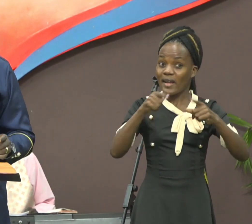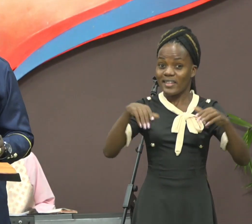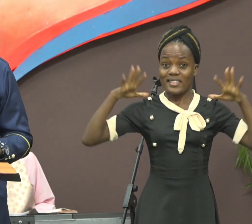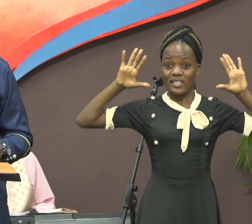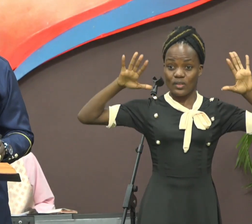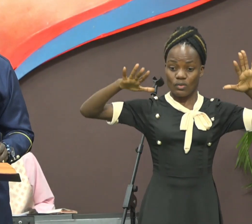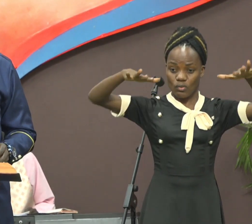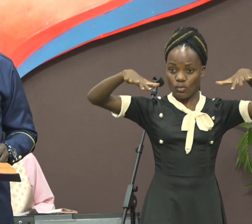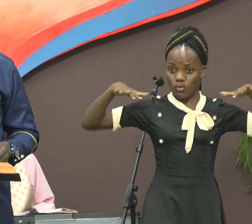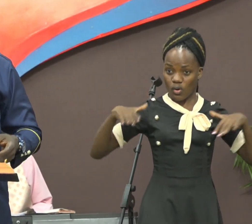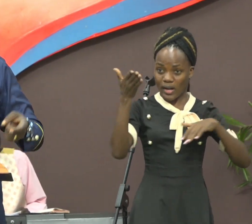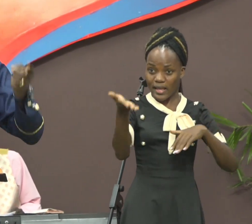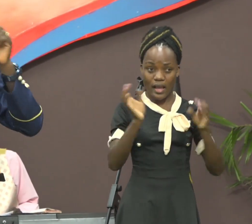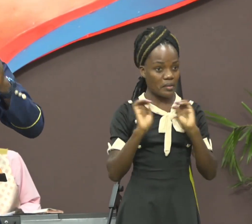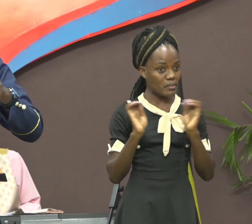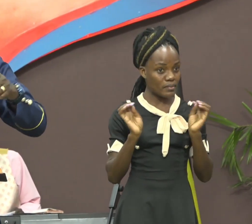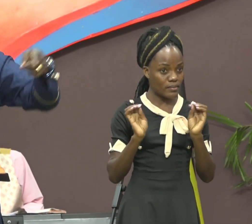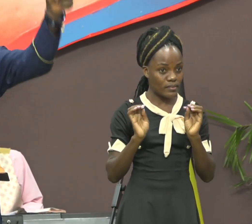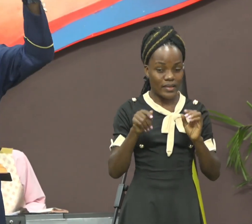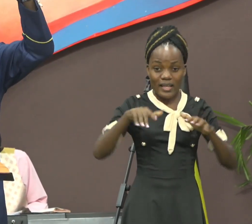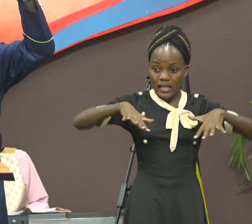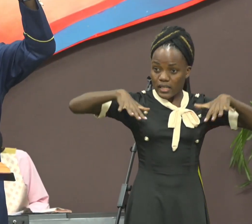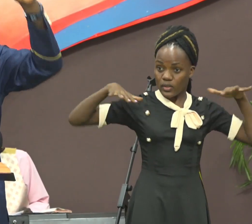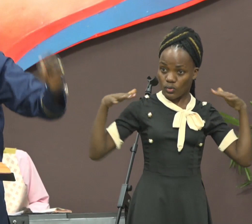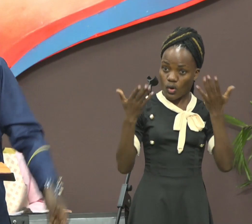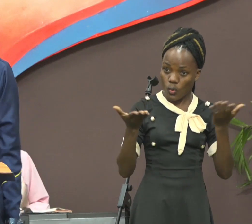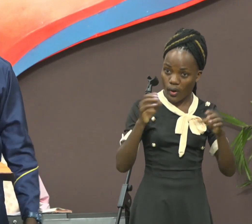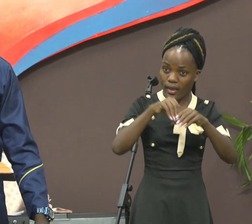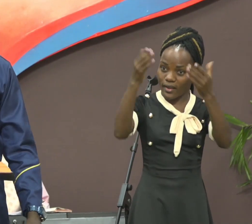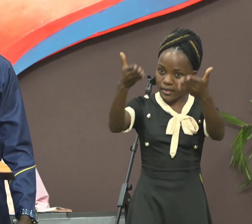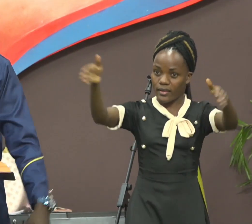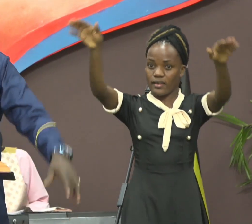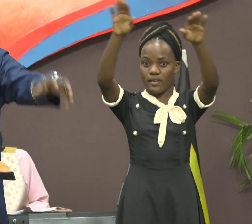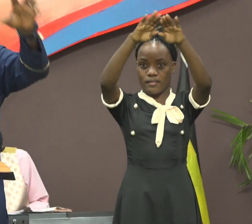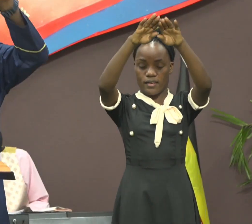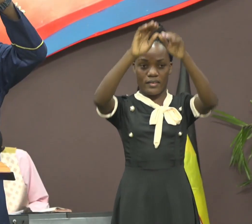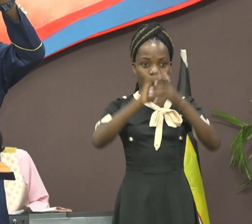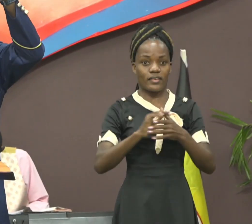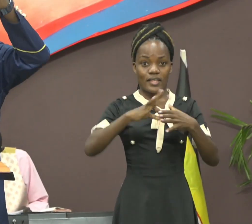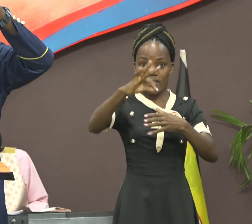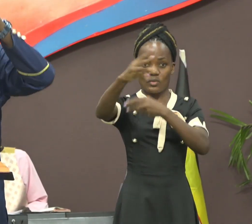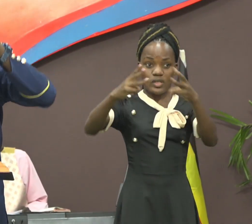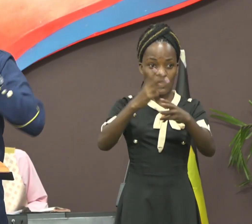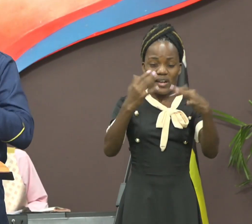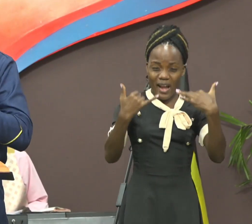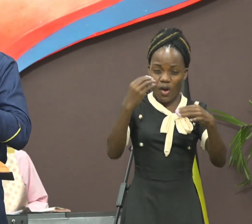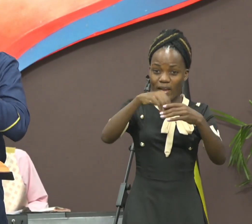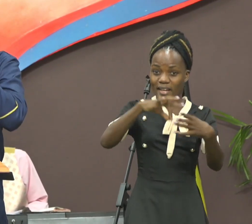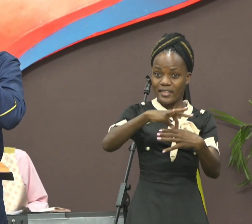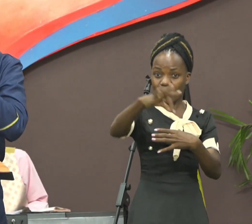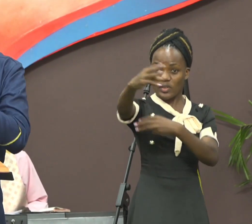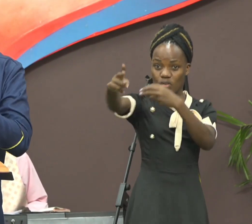That throne is not here. That throne is in the spiritual world. Now